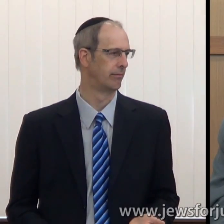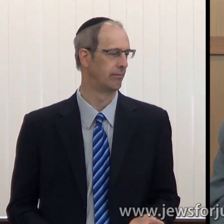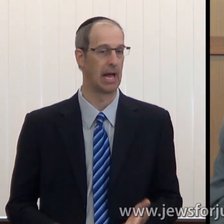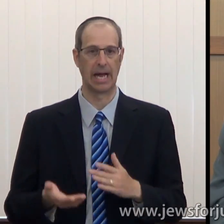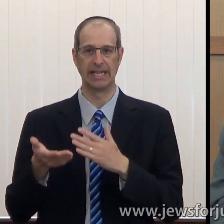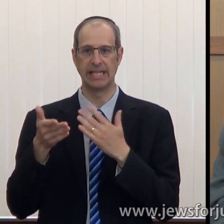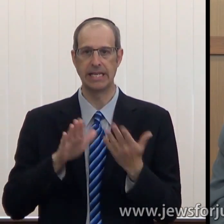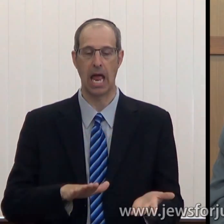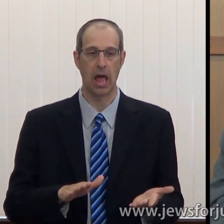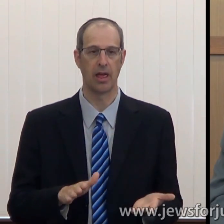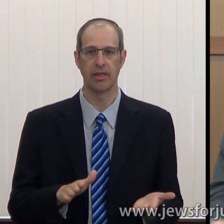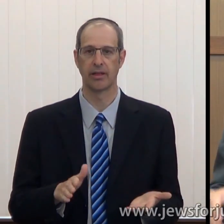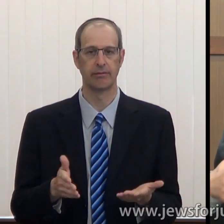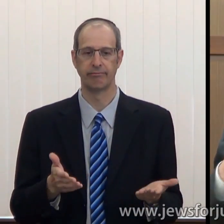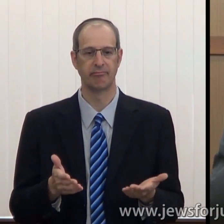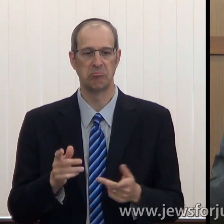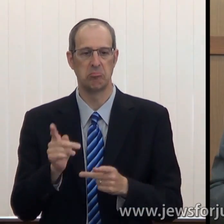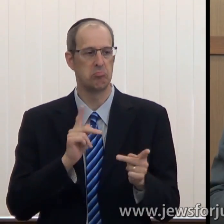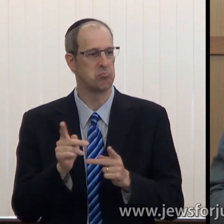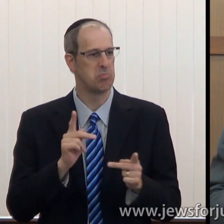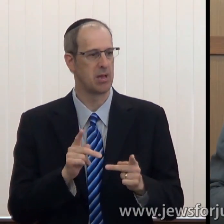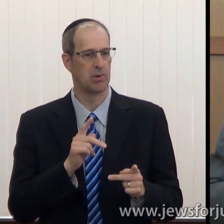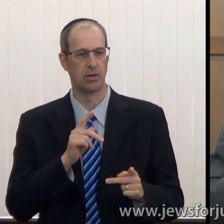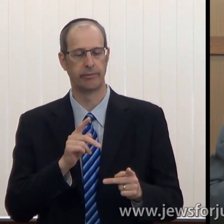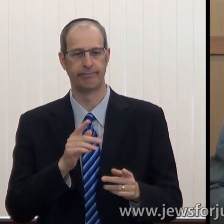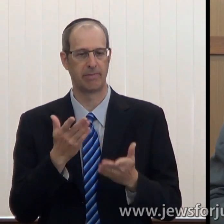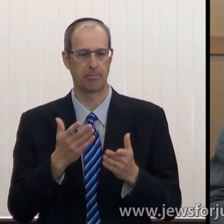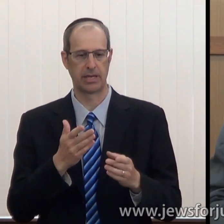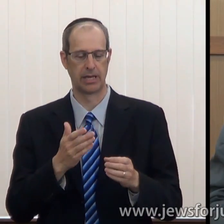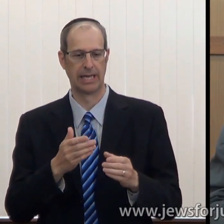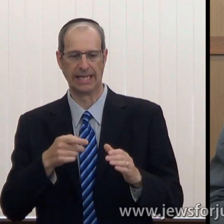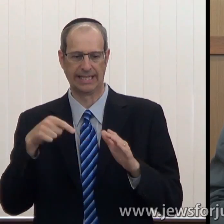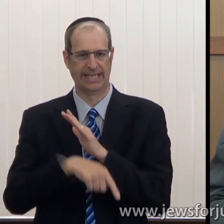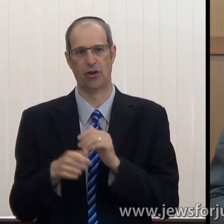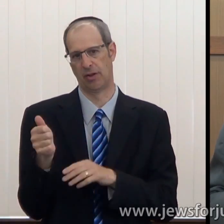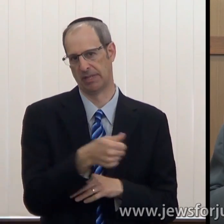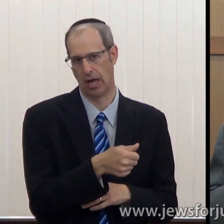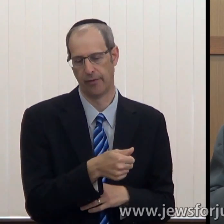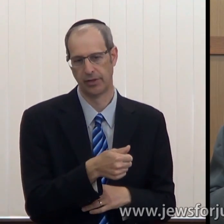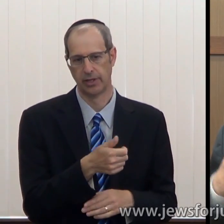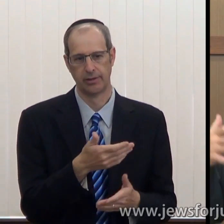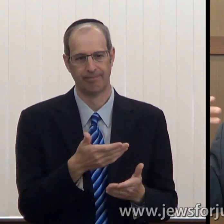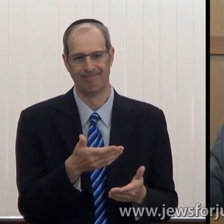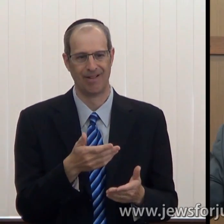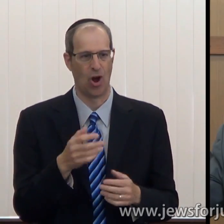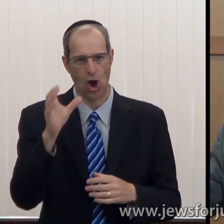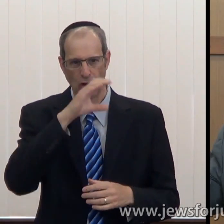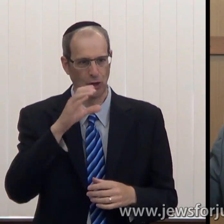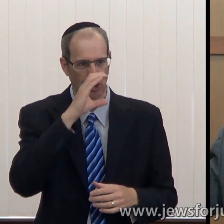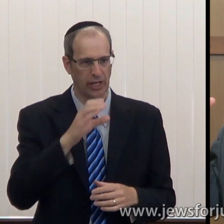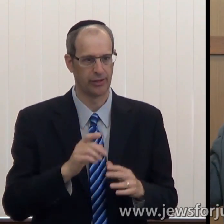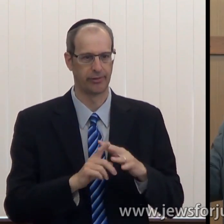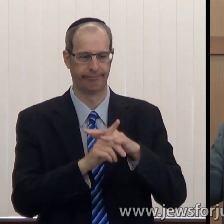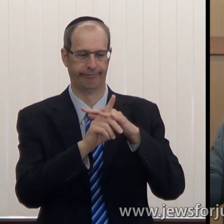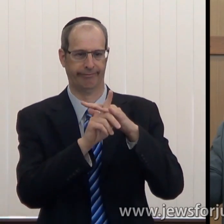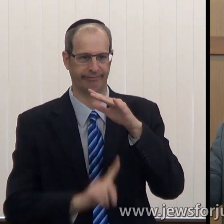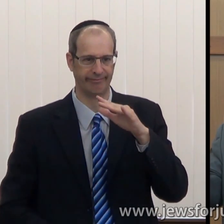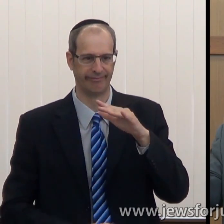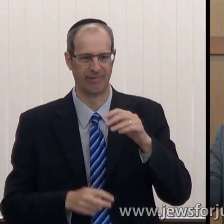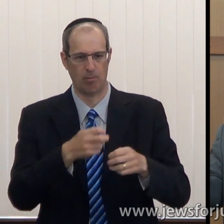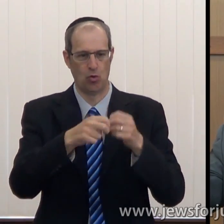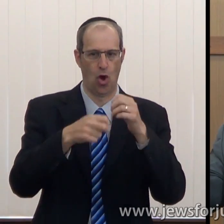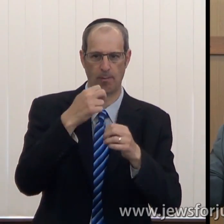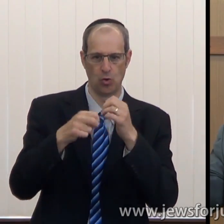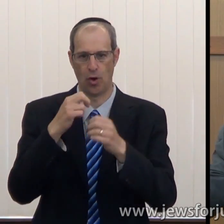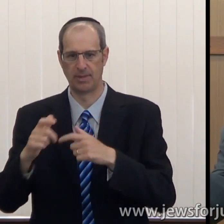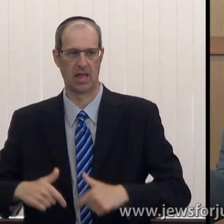is. People that commit suicide, people that kill themselves, are looking to escape all the difficulties of